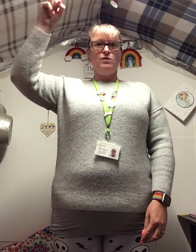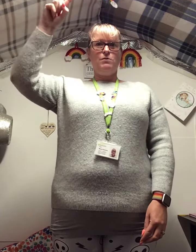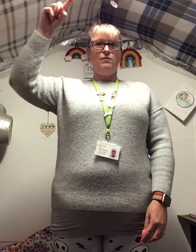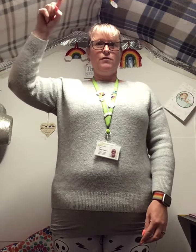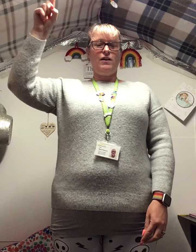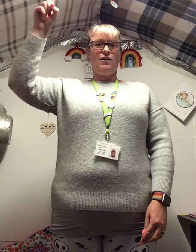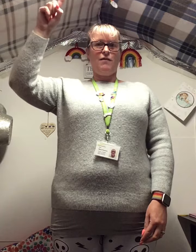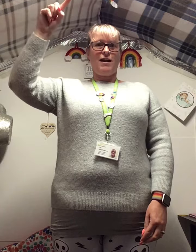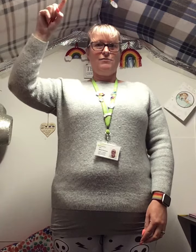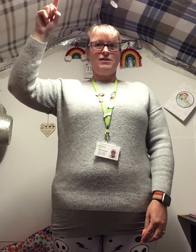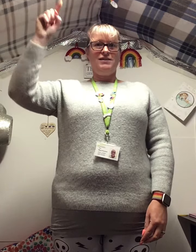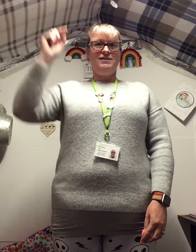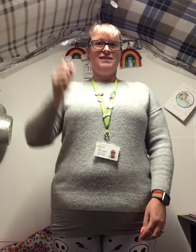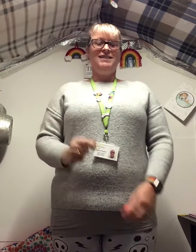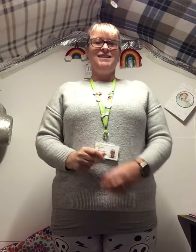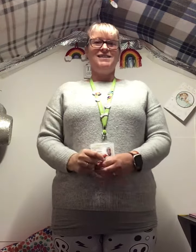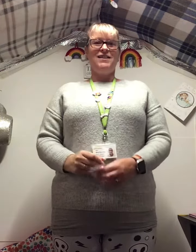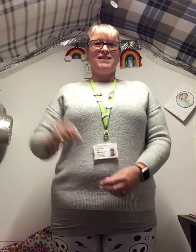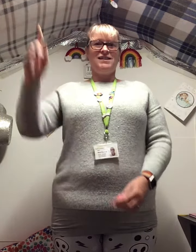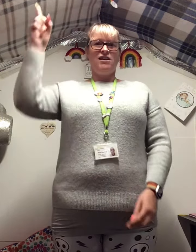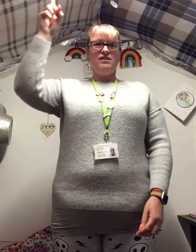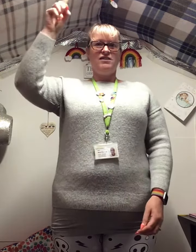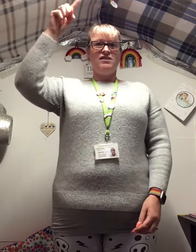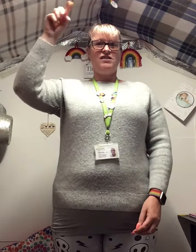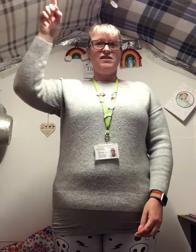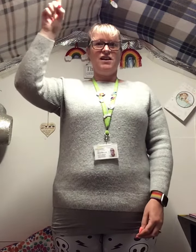move your finger round. So that's sun.